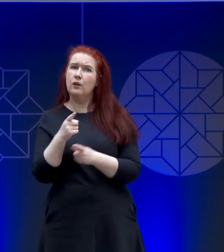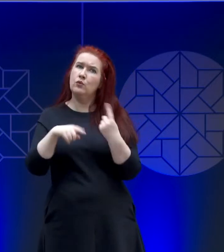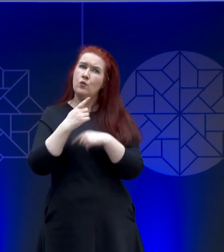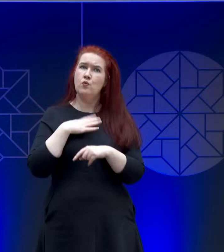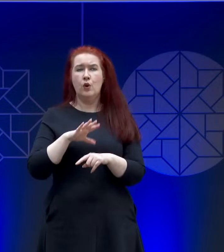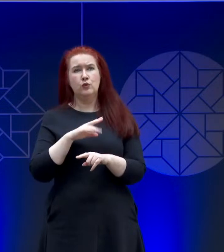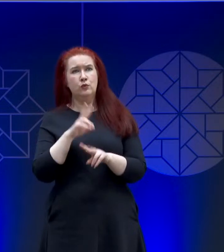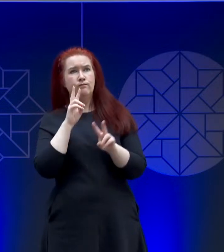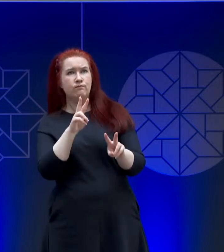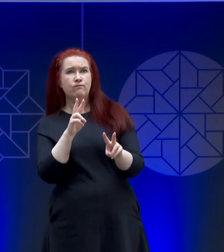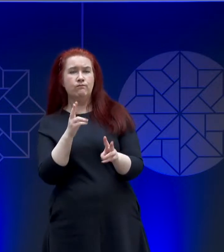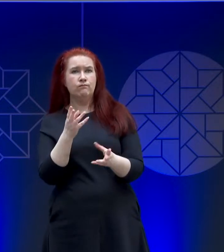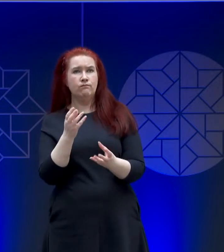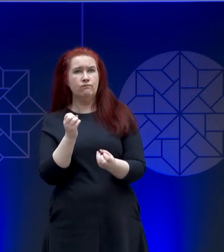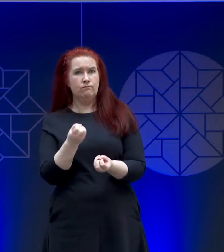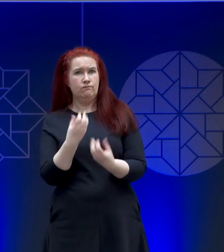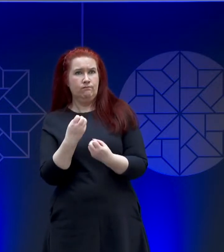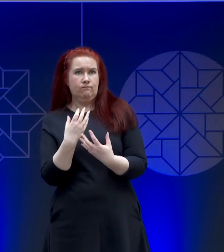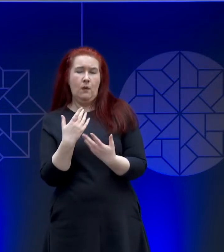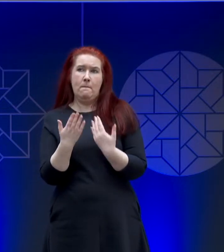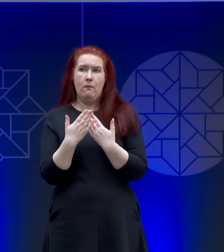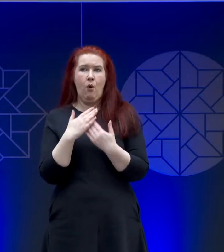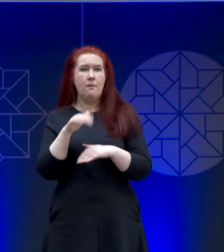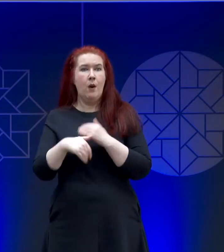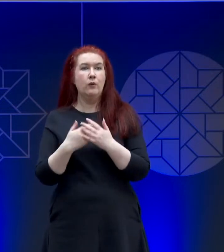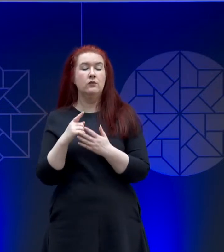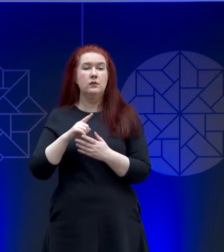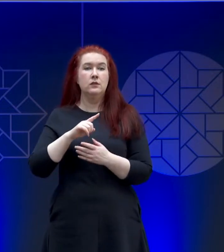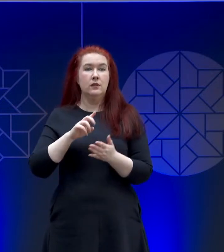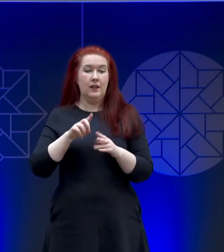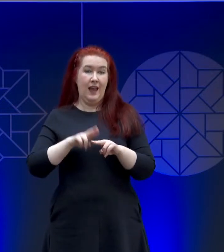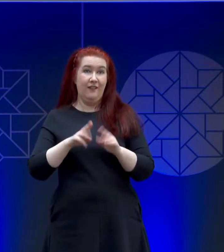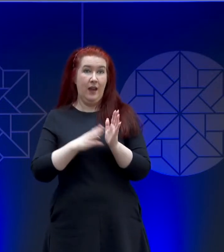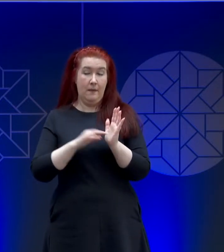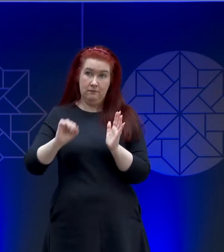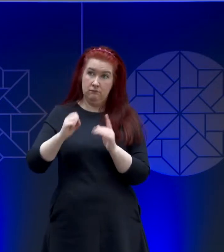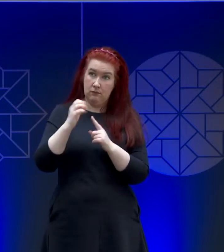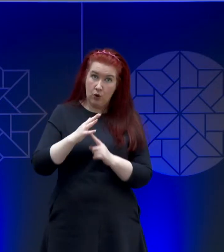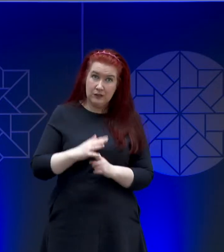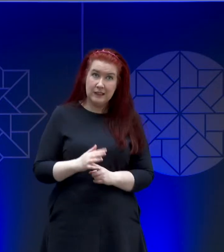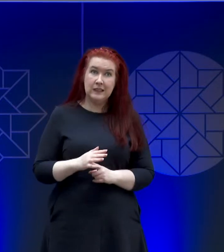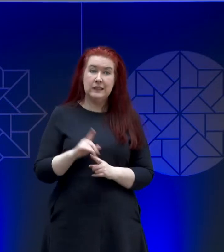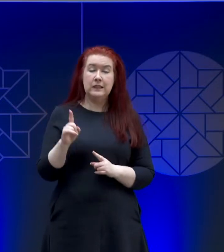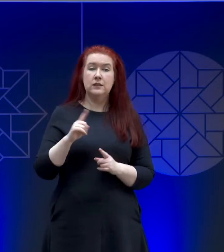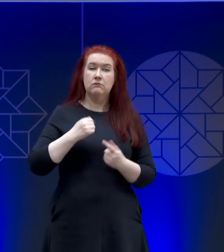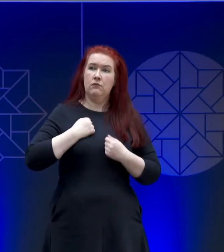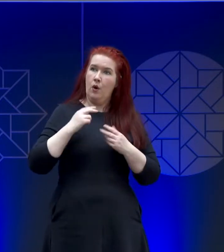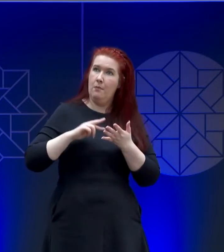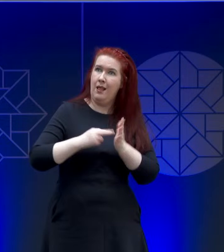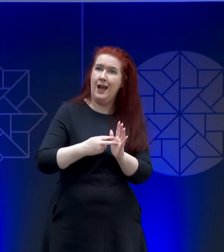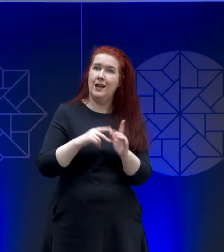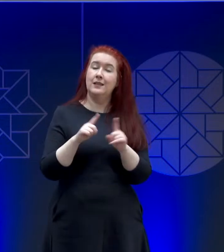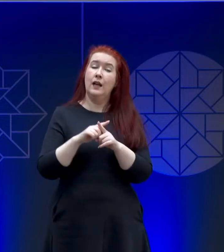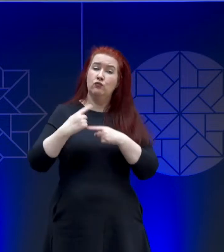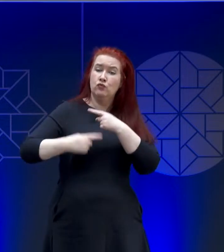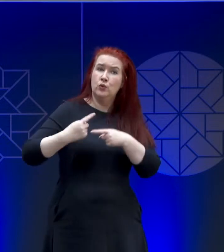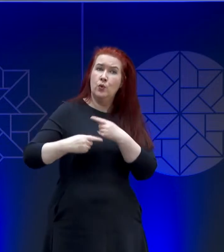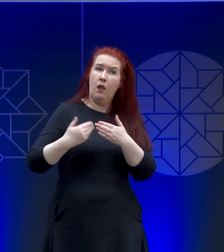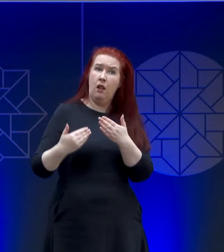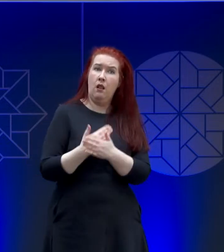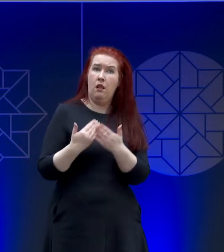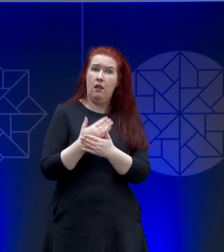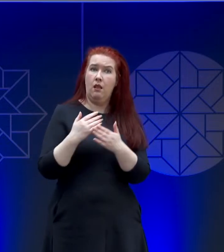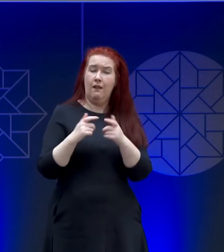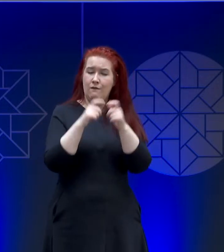of the Scottish Government's plans, the First Minister's priorities and the NHS renewal framework, an important